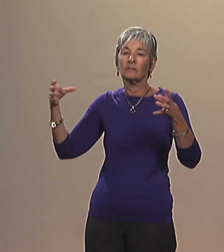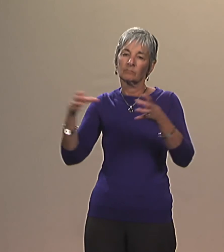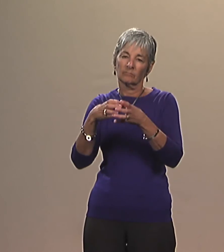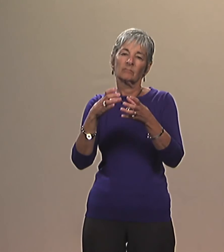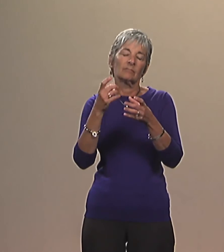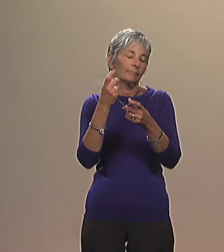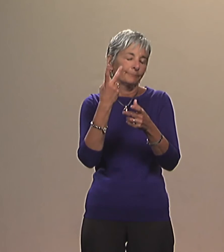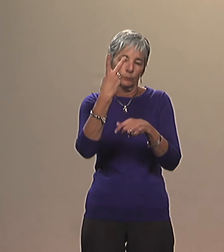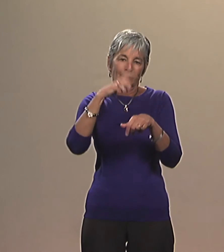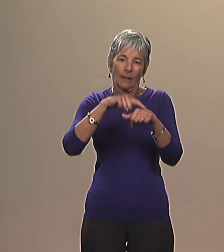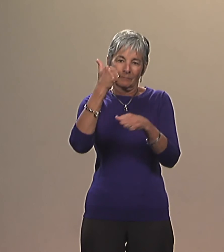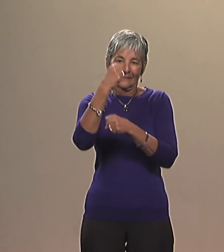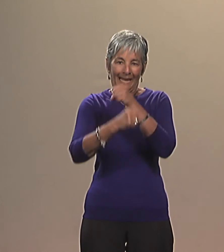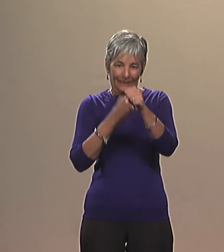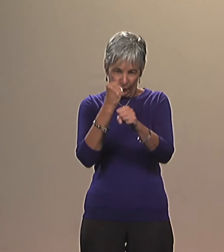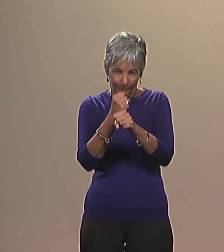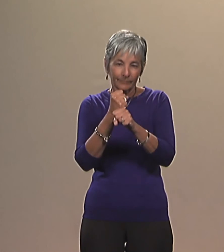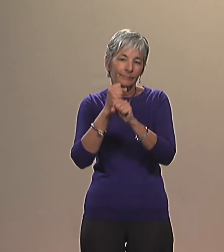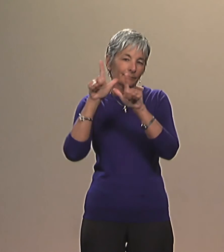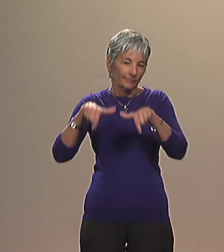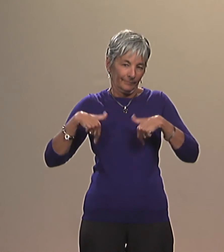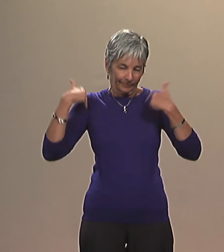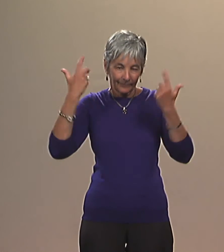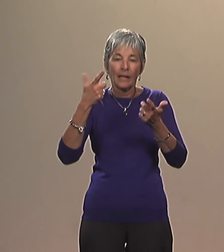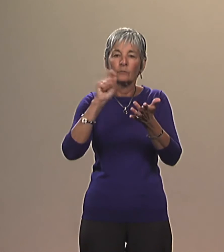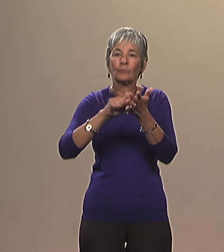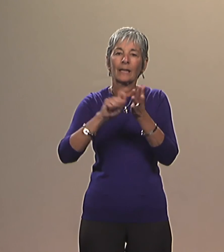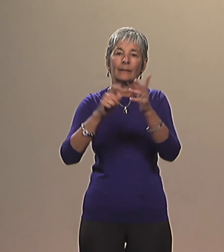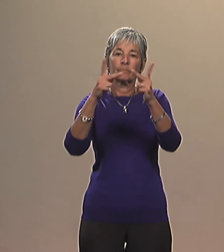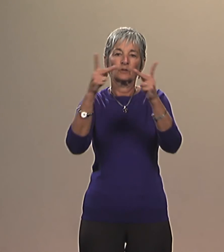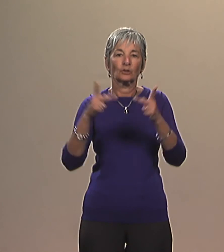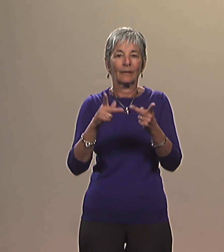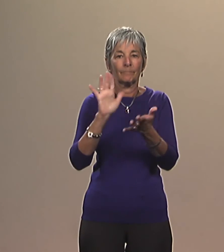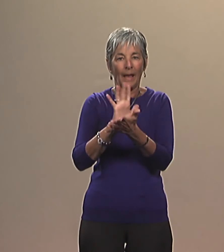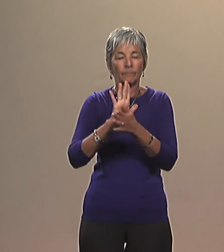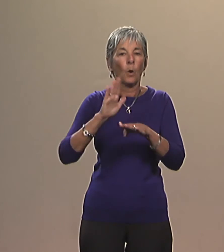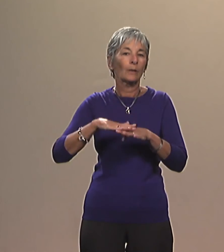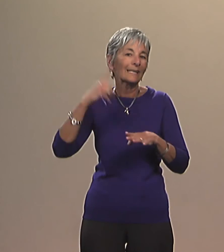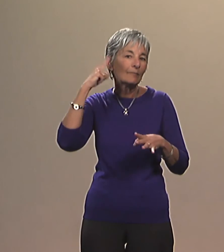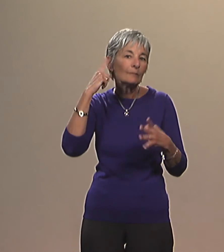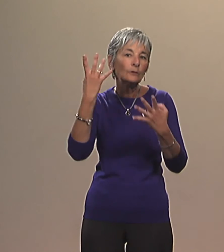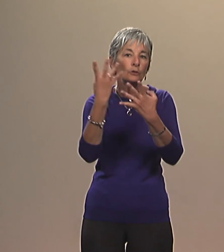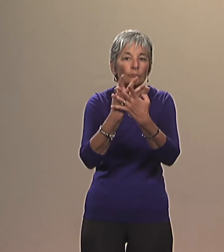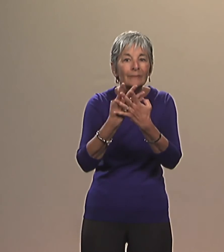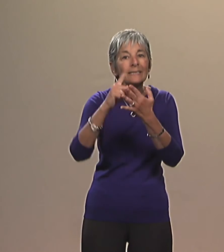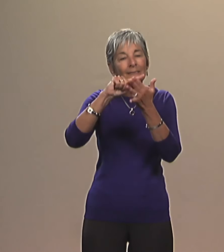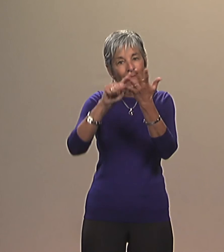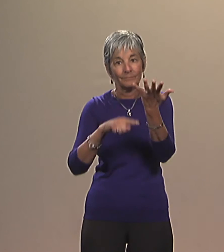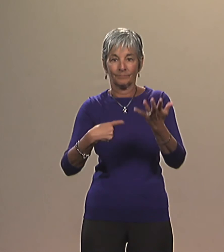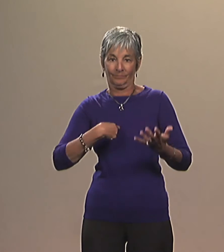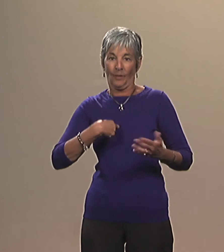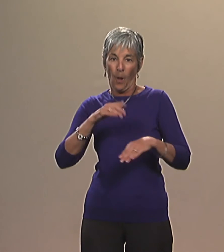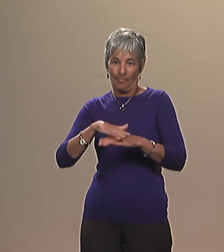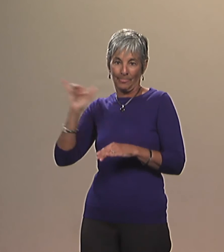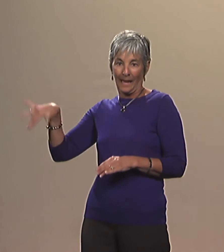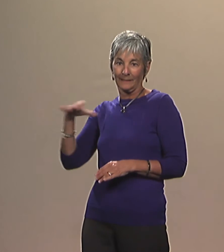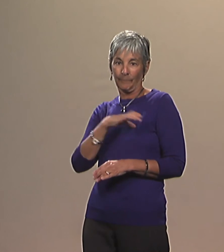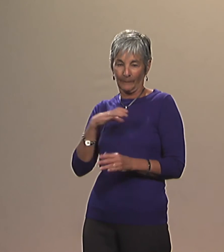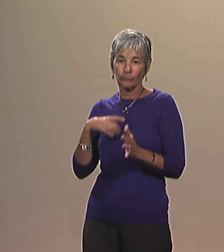That group comes together twice annually to write position papers on hearing screenings and other topics. I'm on that committee.